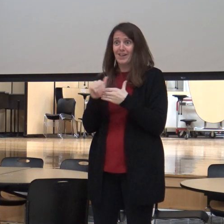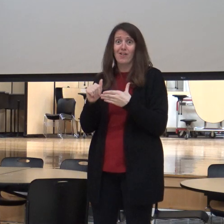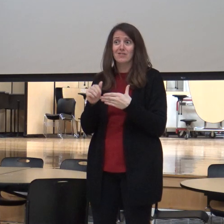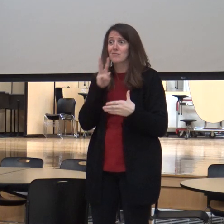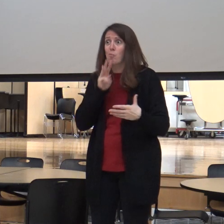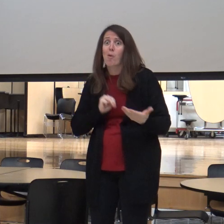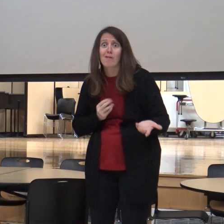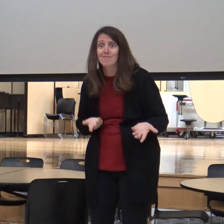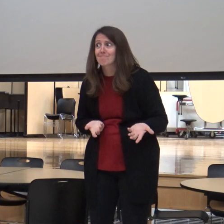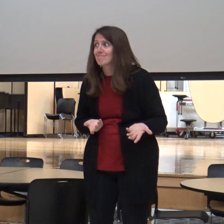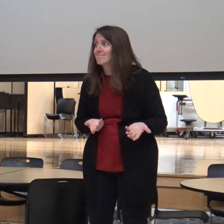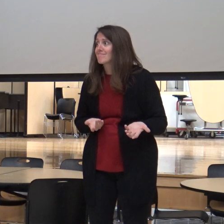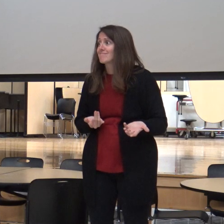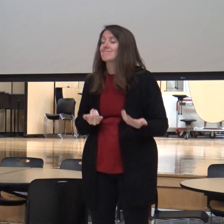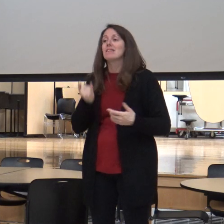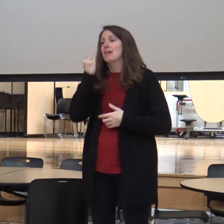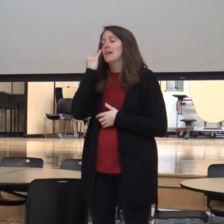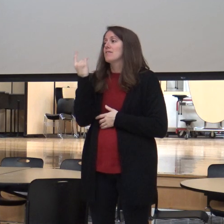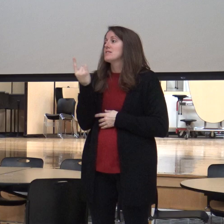know, if somebody's on